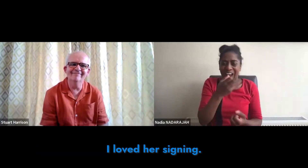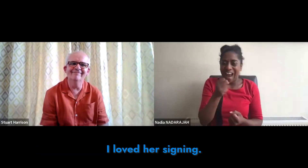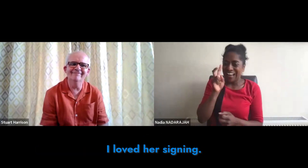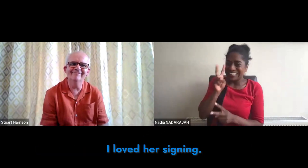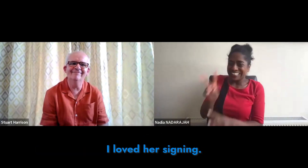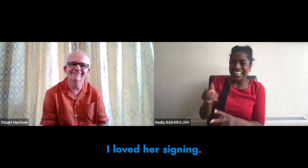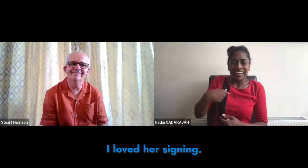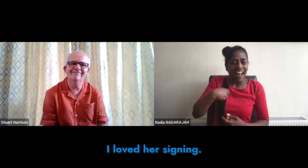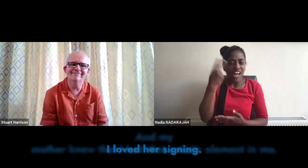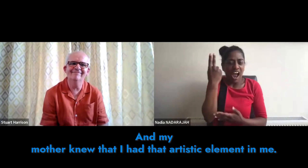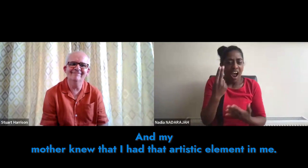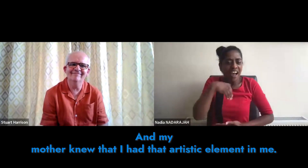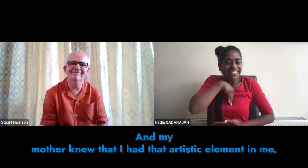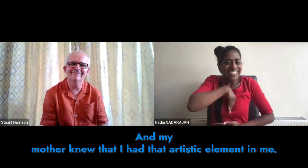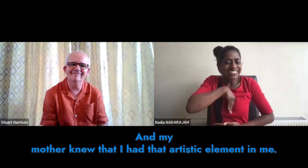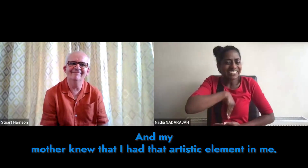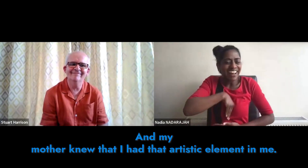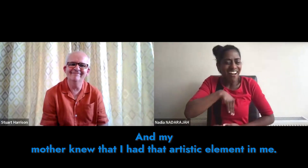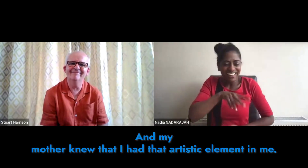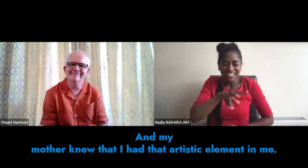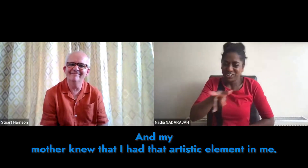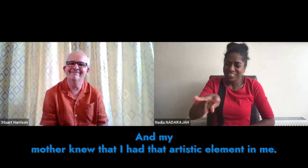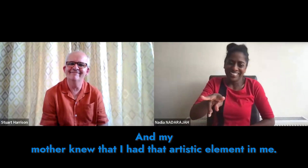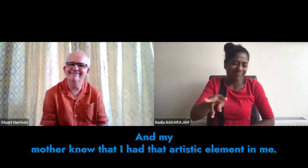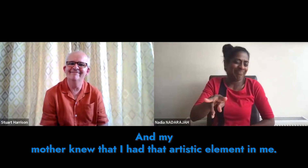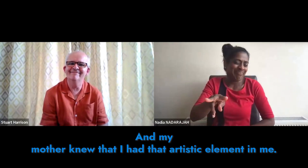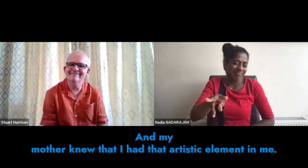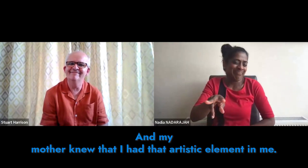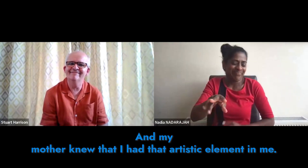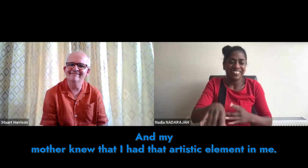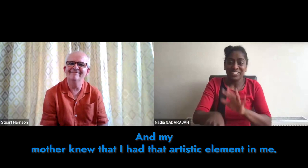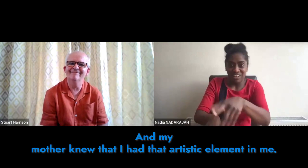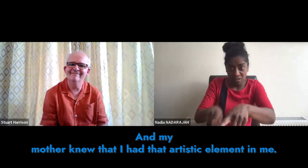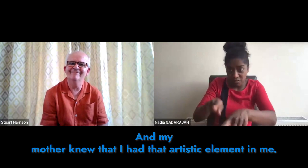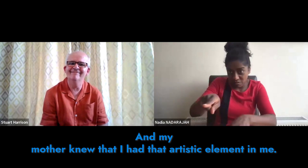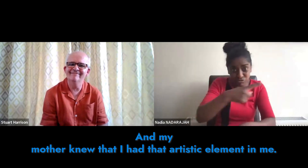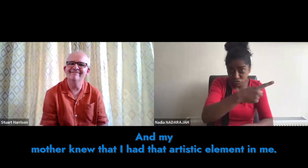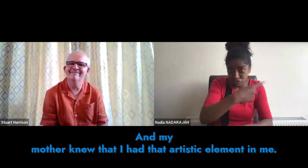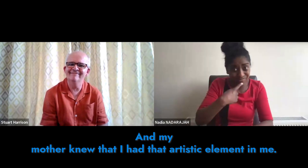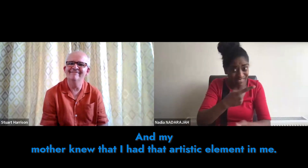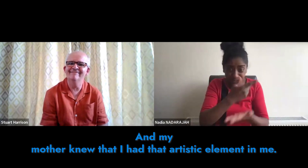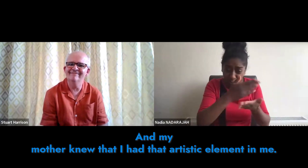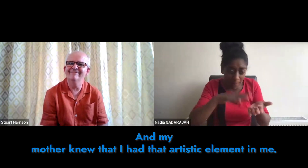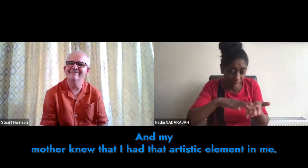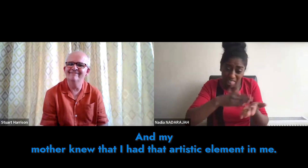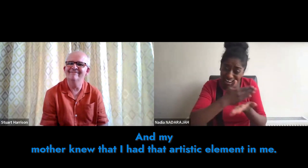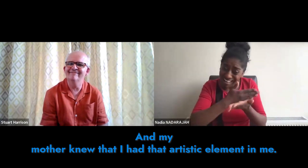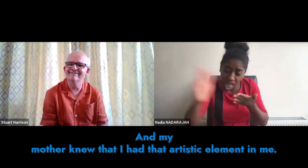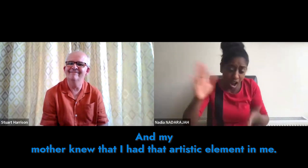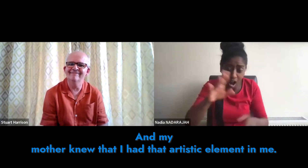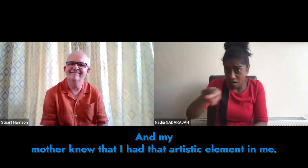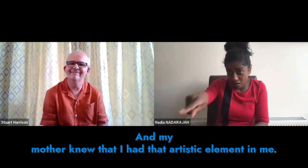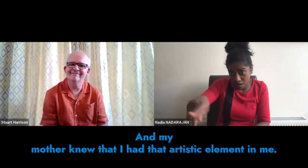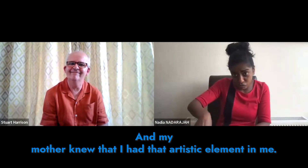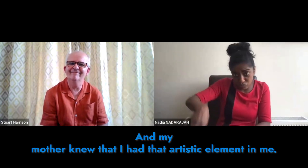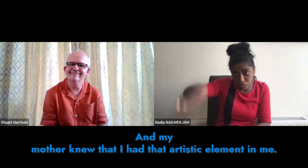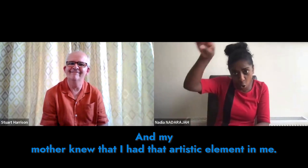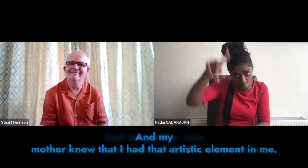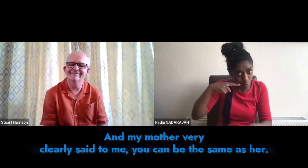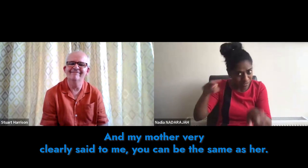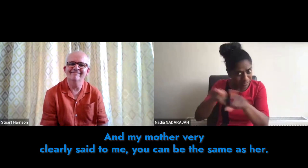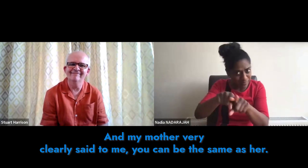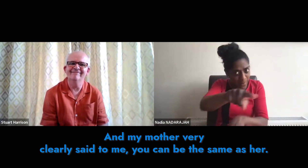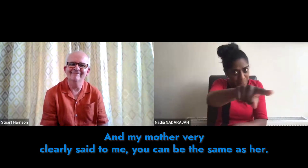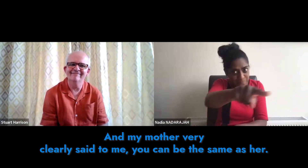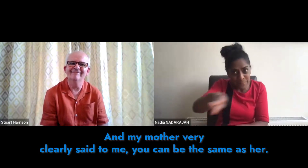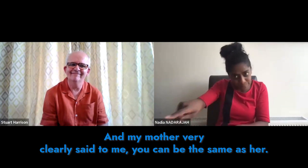I love her signing. And my mother knew that I had that artistic element in me.